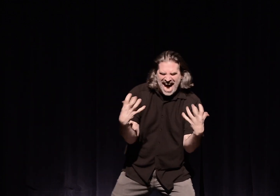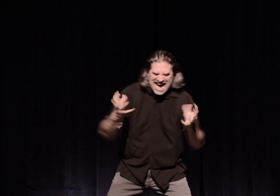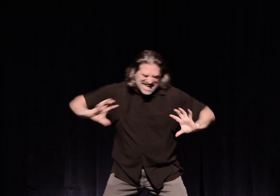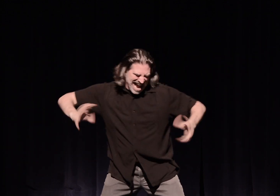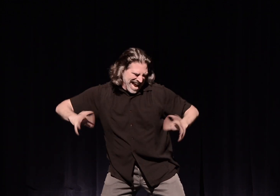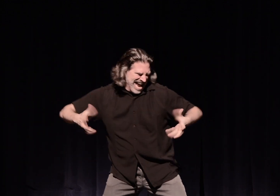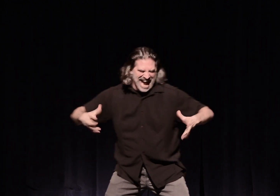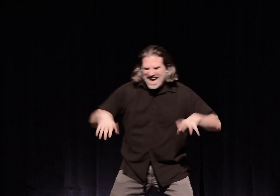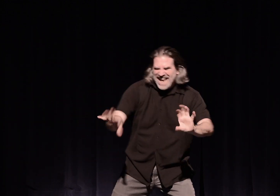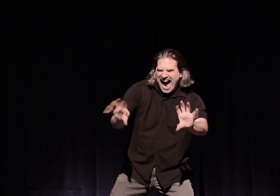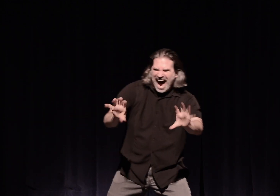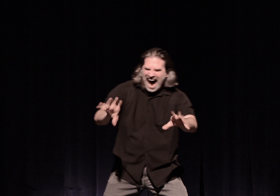grinding,